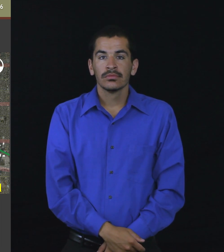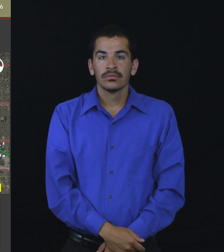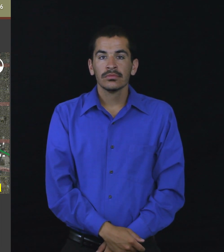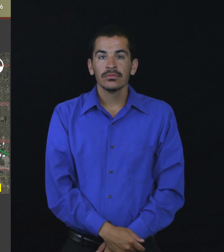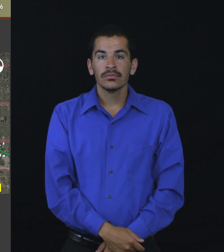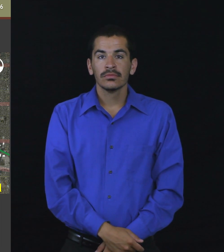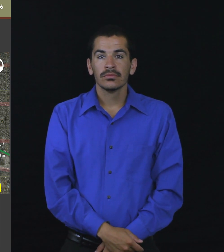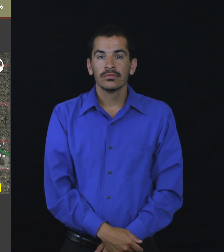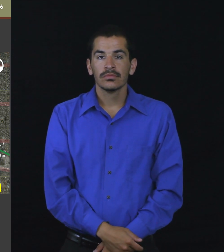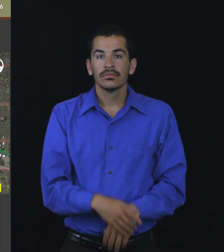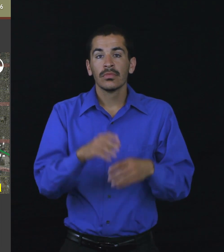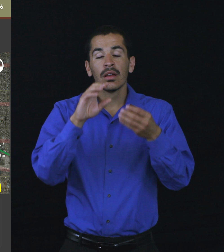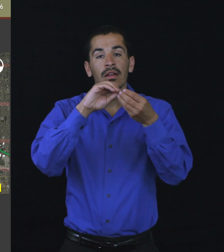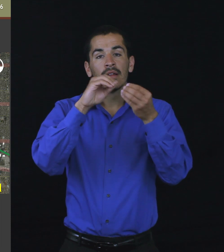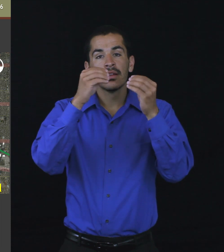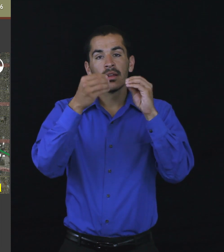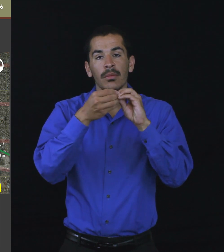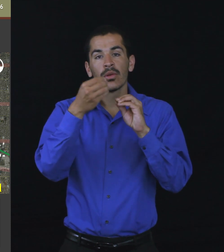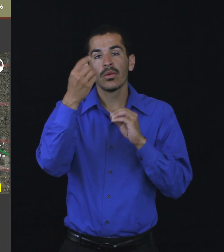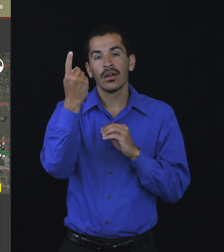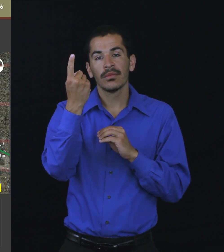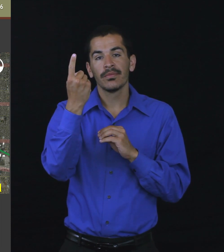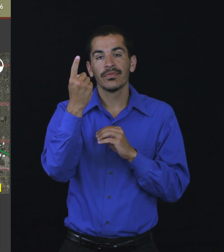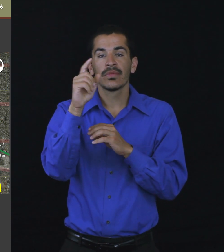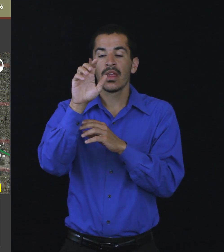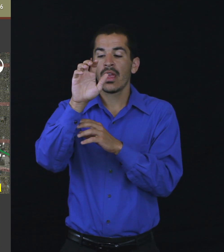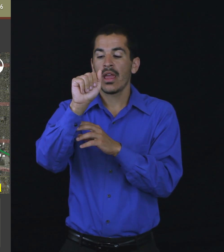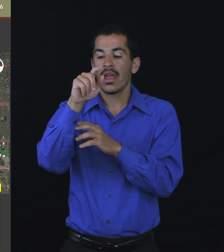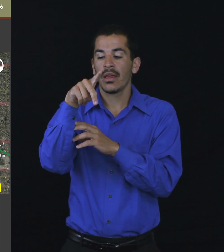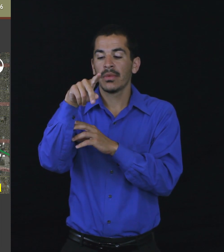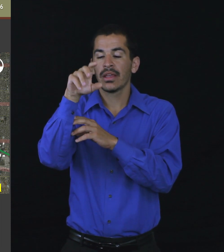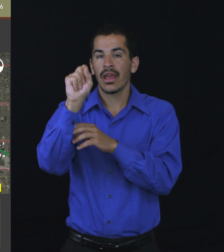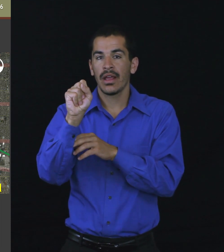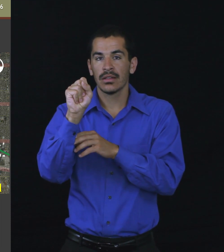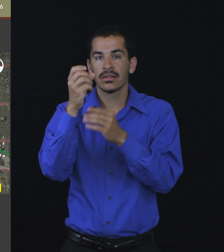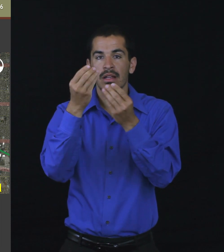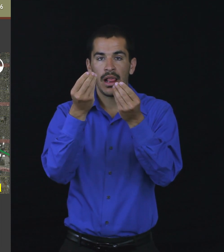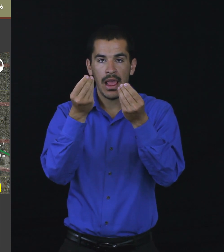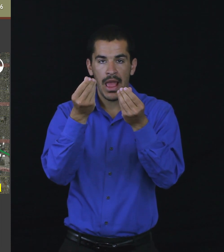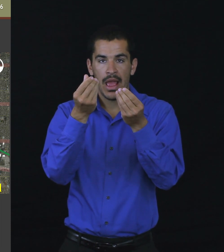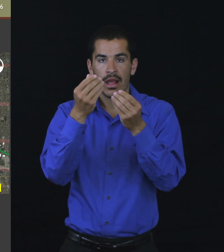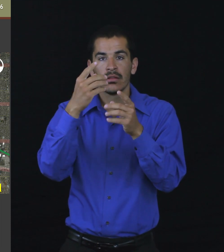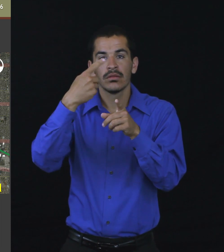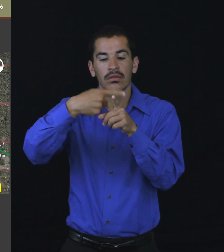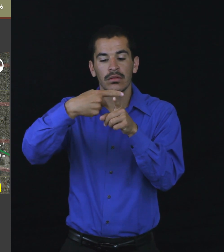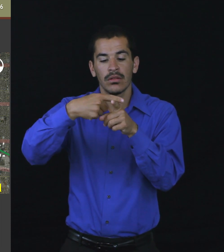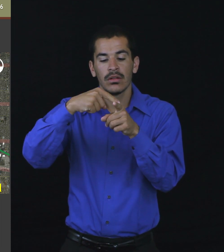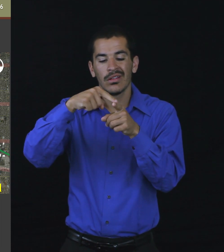Number 1, APS land at Eubank Southeast.